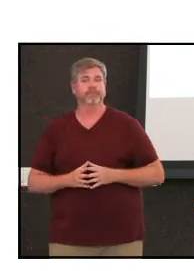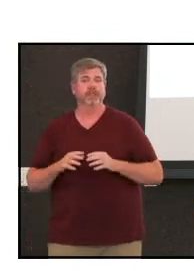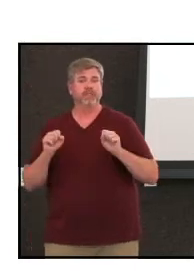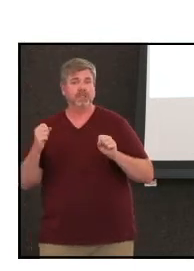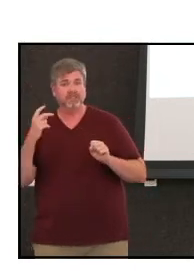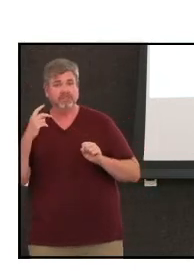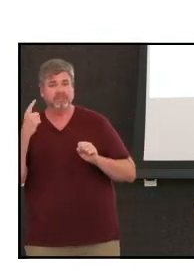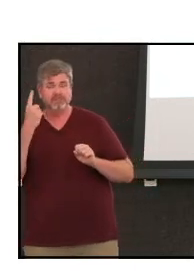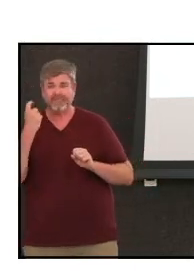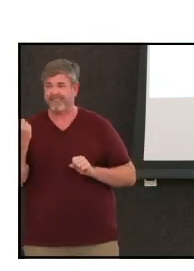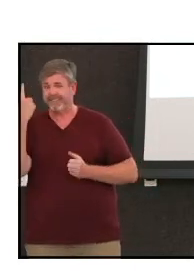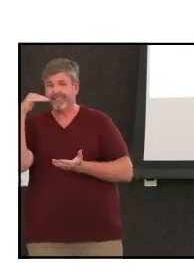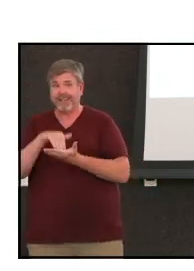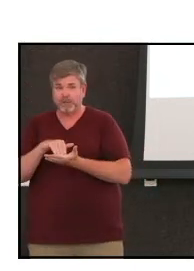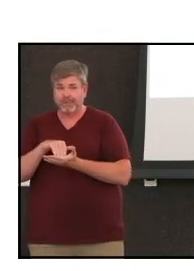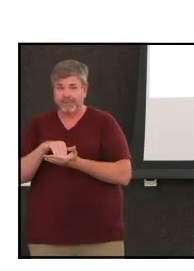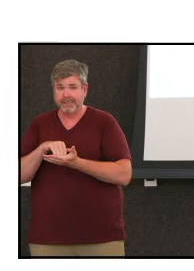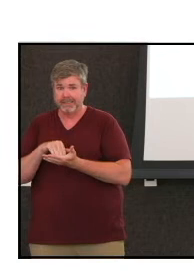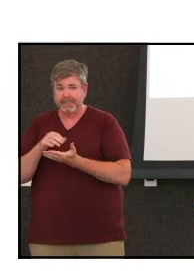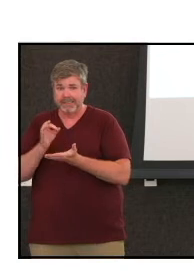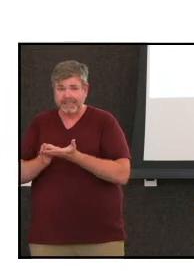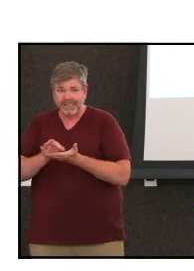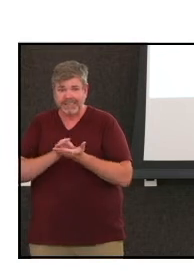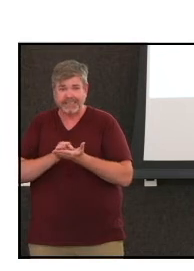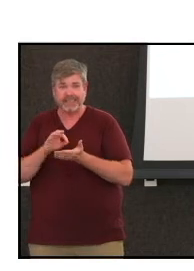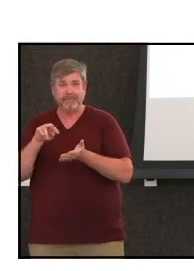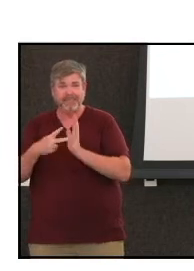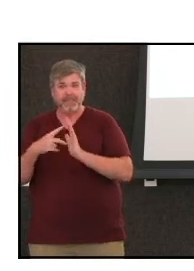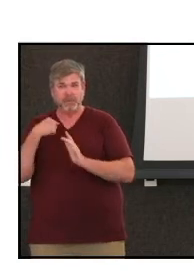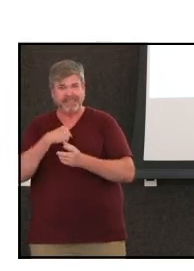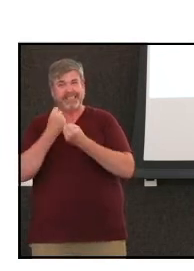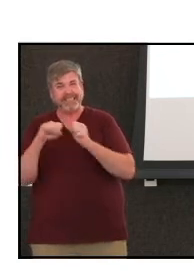lives. Drugs that will no longer be on the street. Next slide.